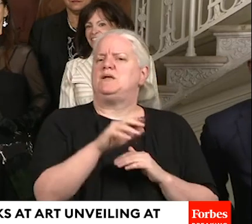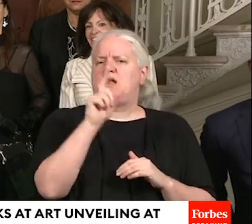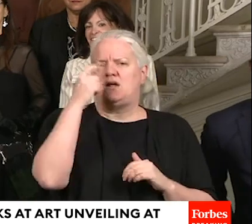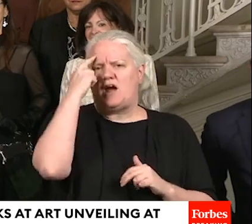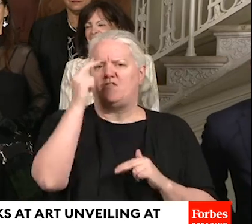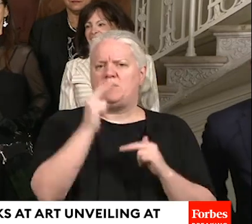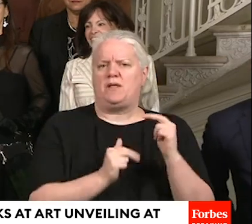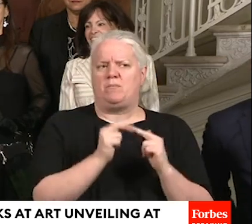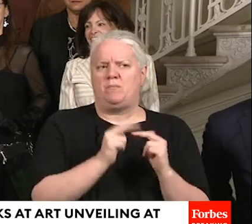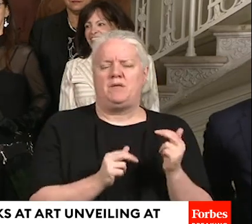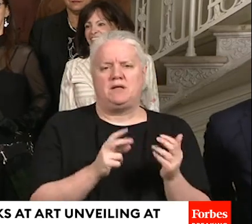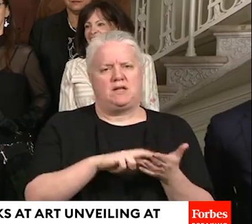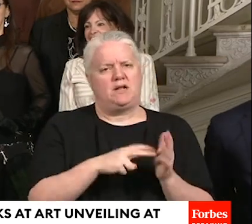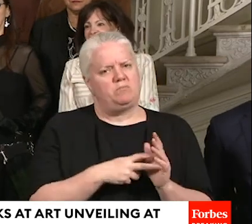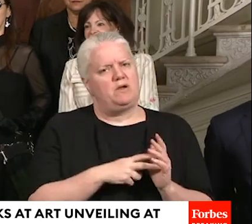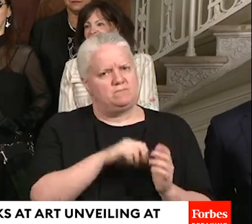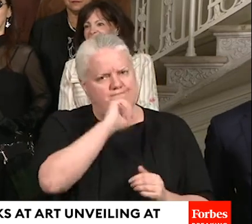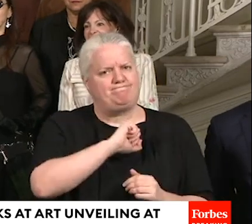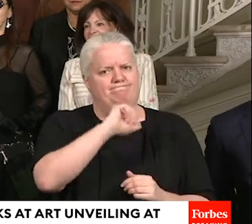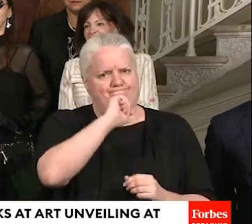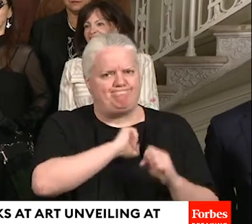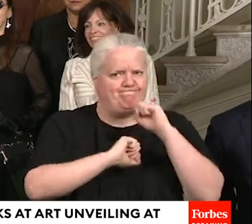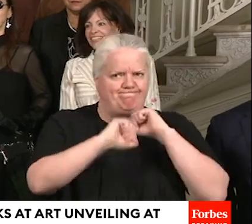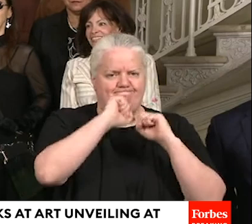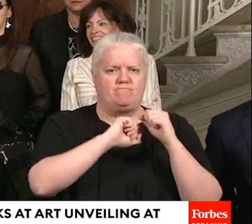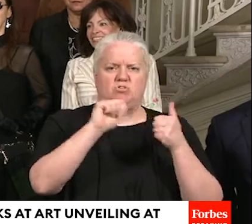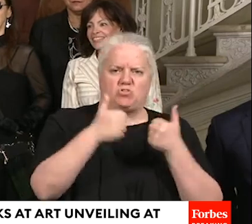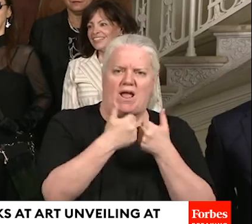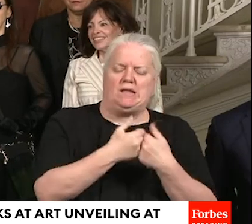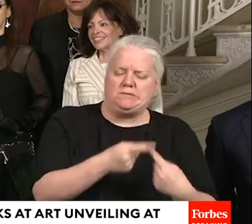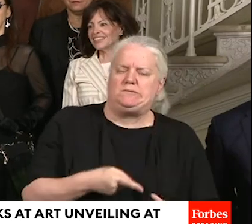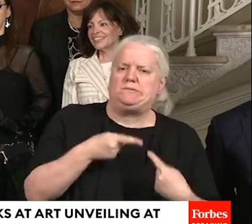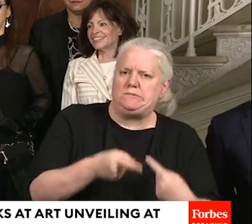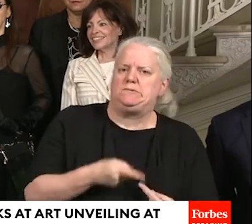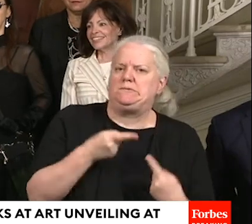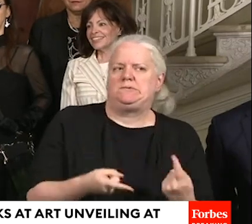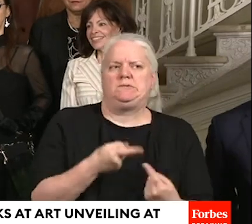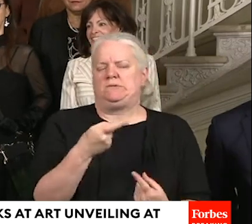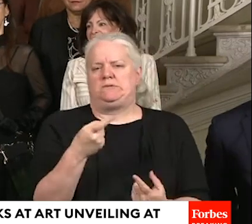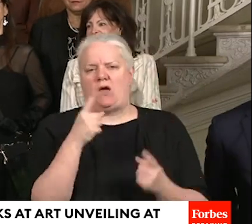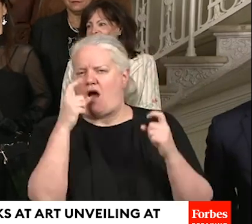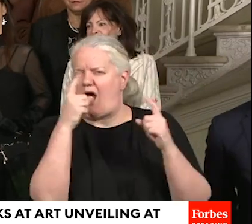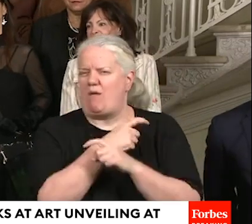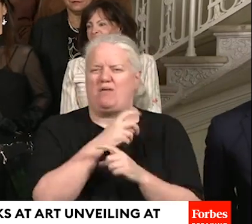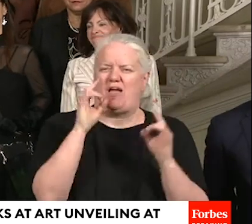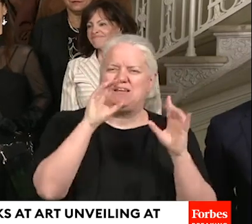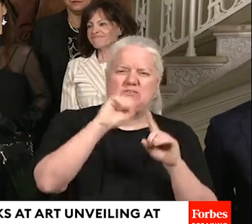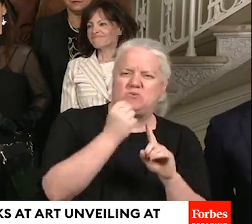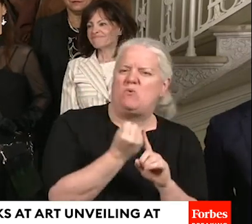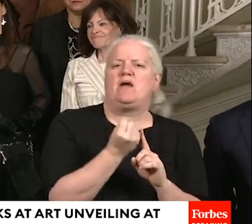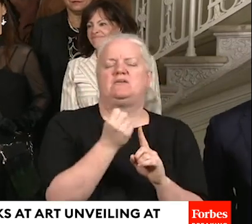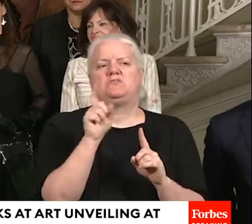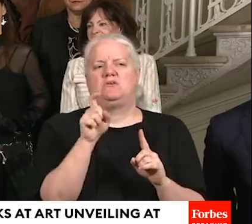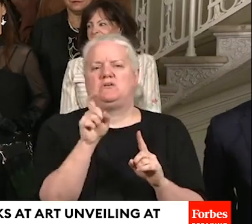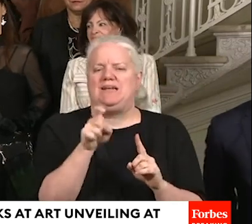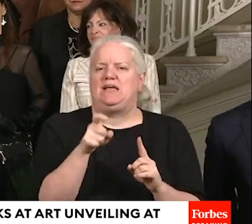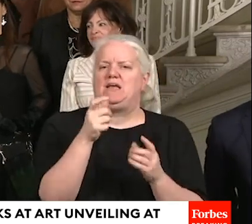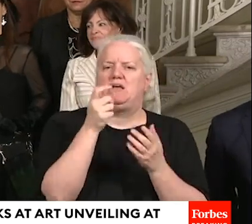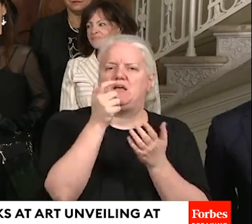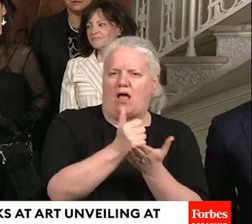end. They are dealing with some form of challenge, some form of complexity. They are trying to seek some type